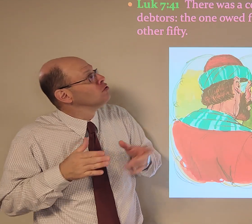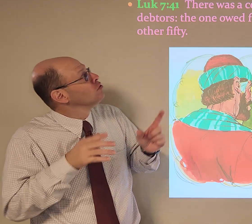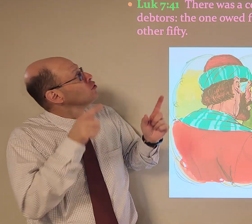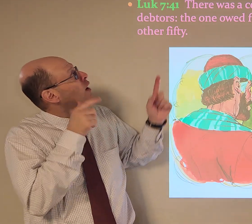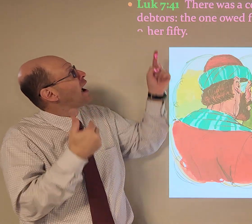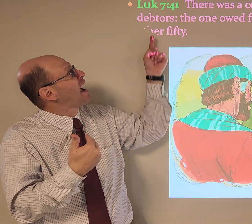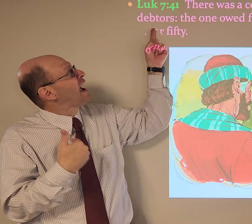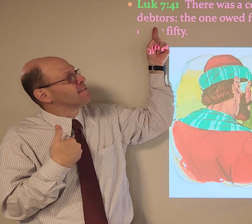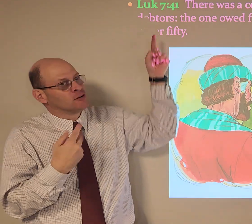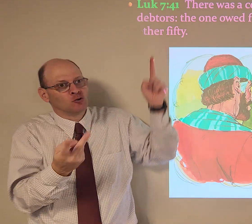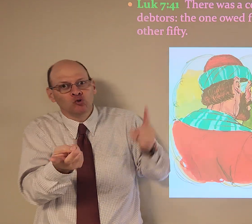which had two debtors.